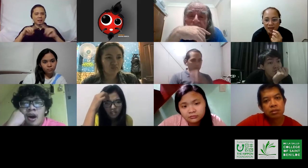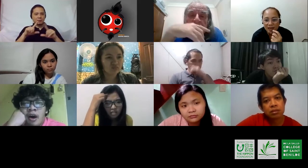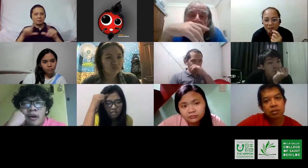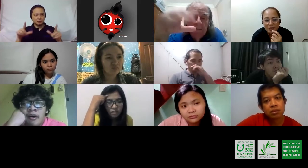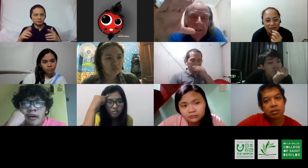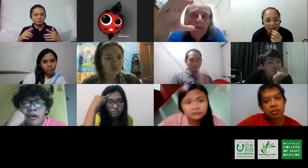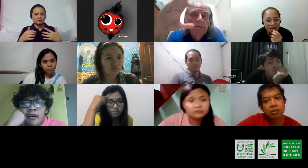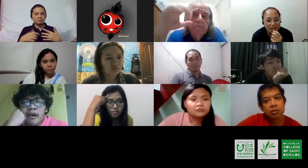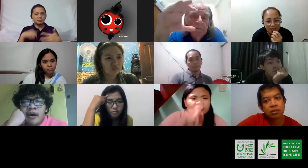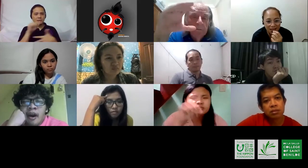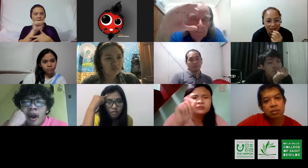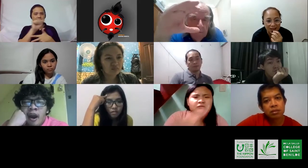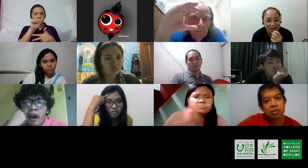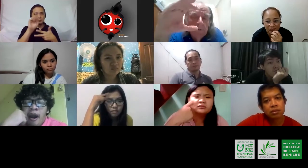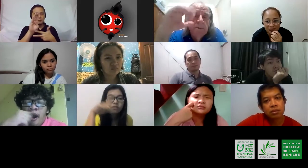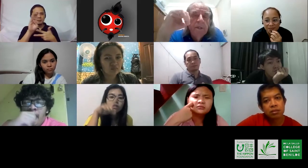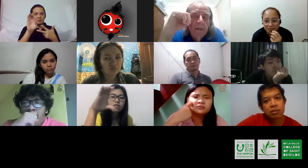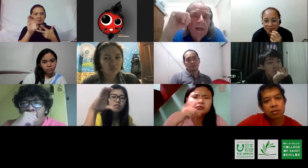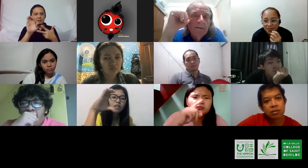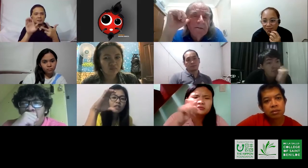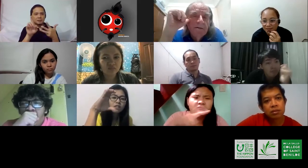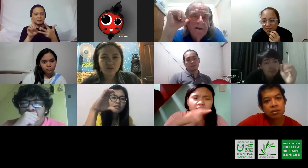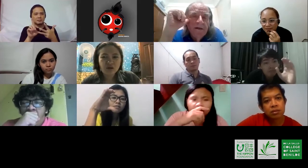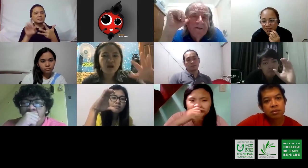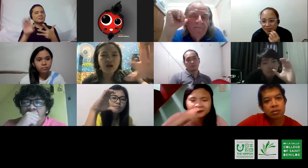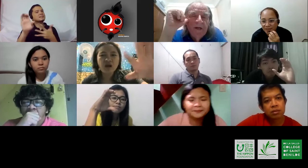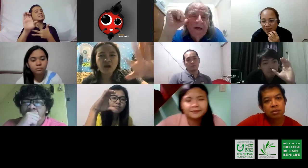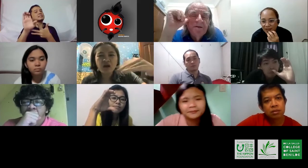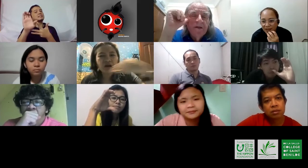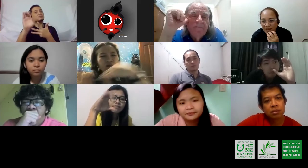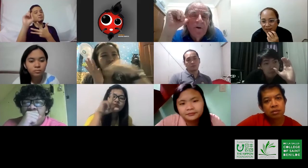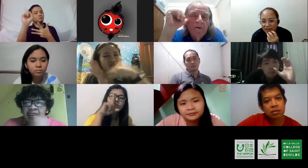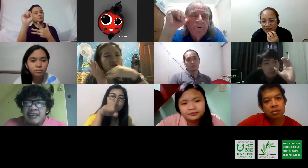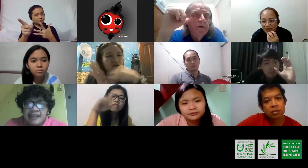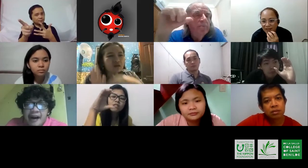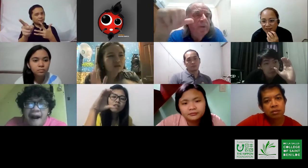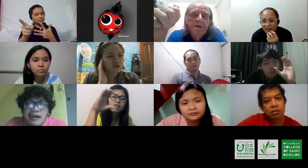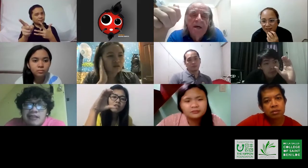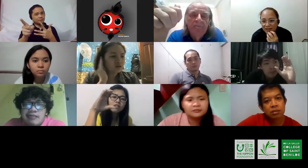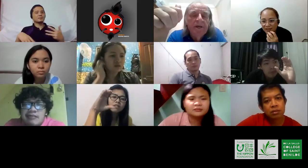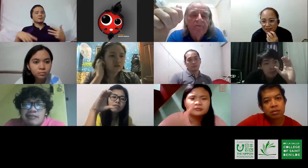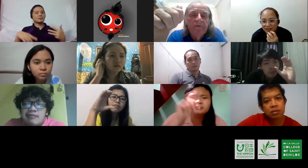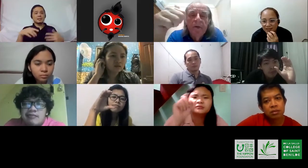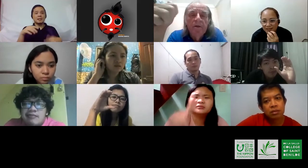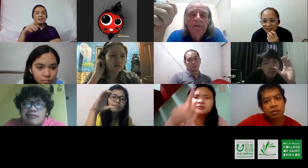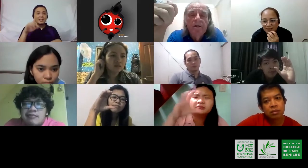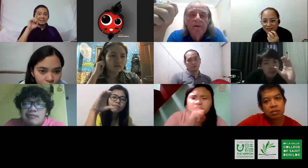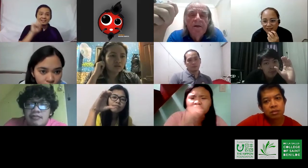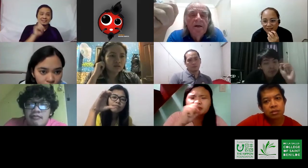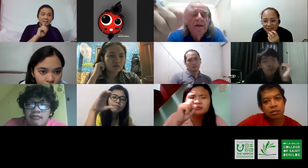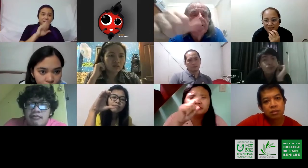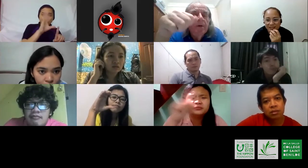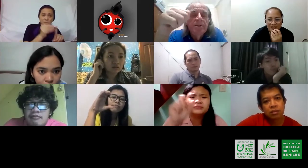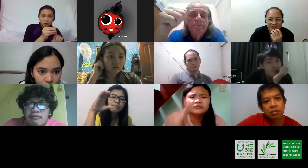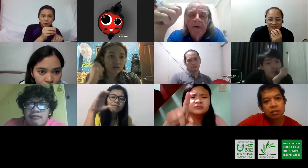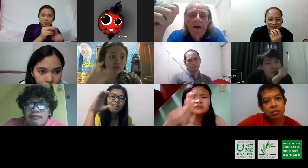Yami's saying C. C, yes. So if it has a deaf culture, it must have a deaf community, it must have